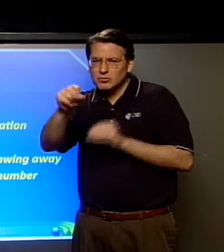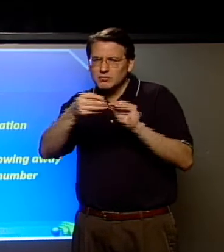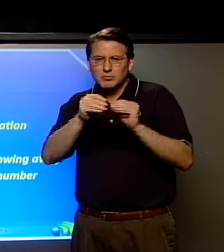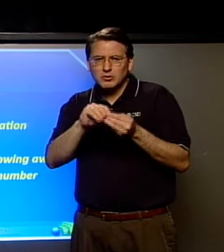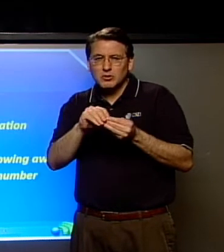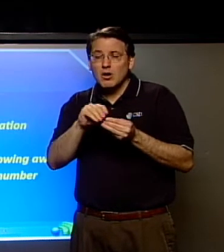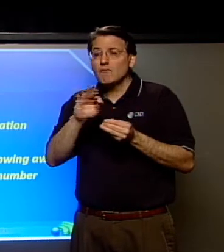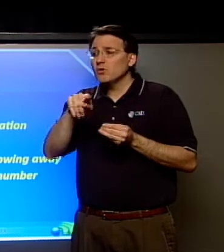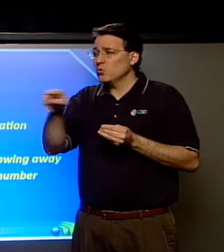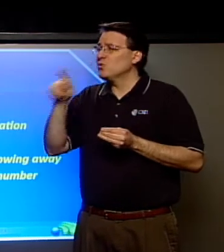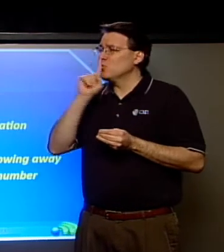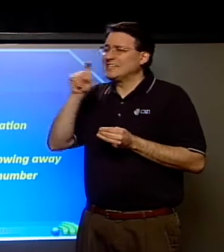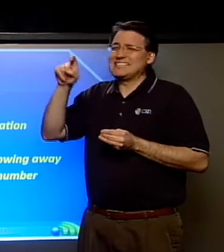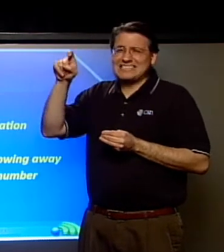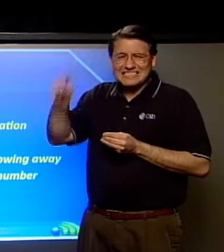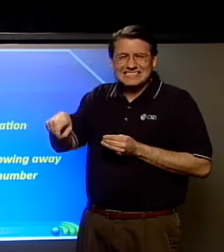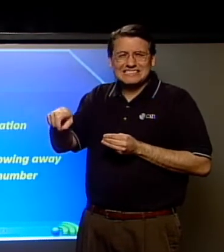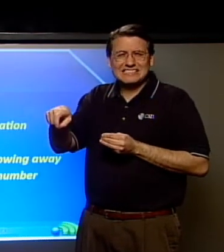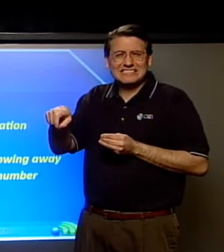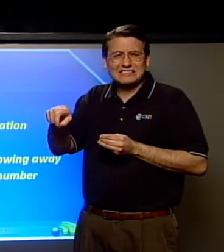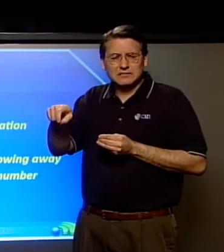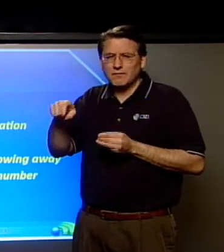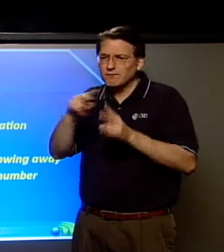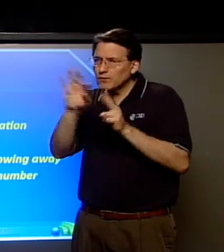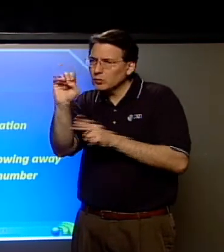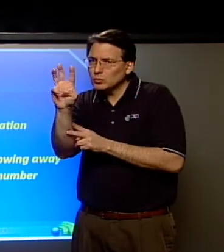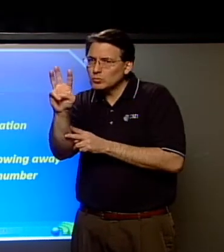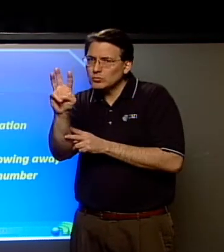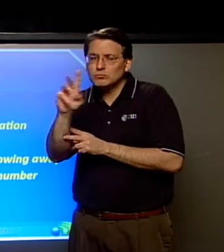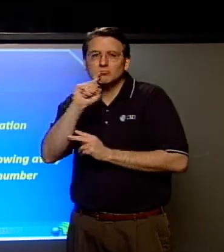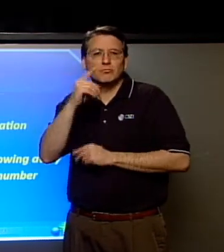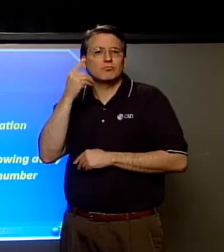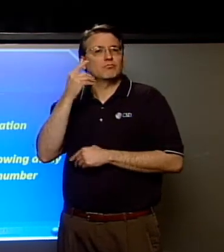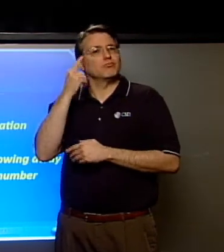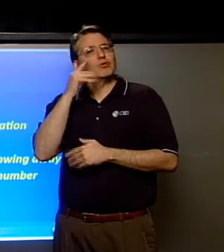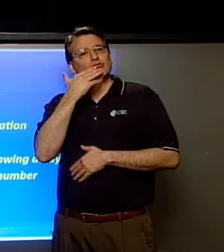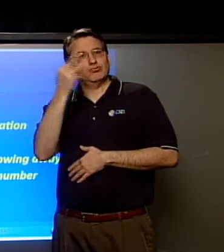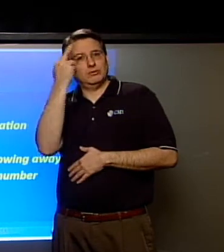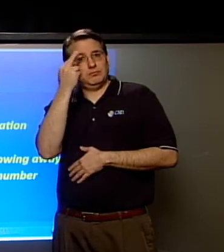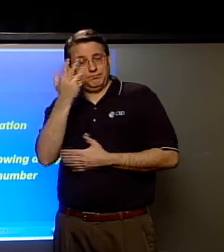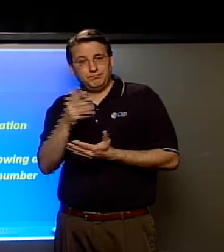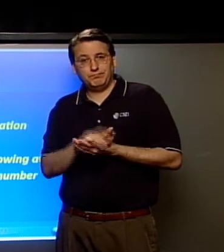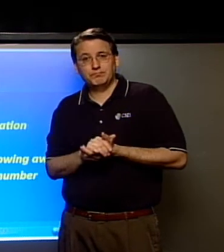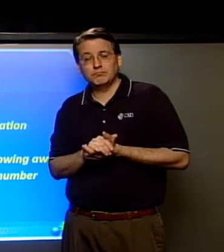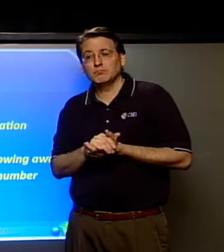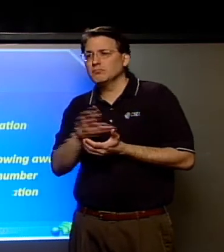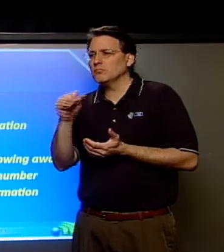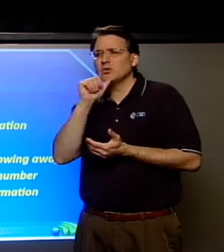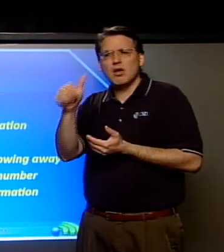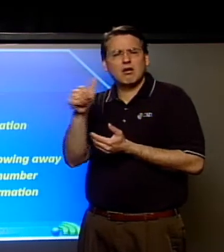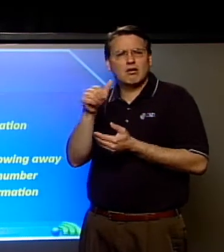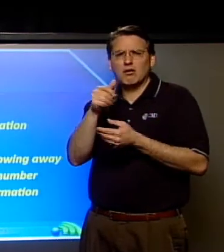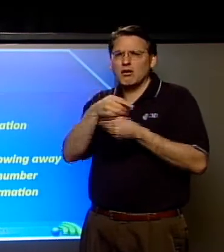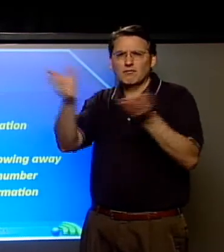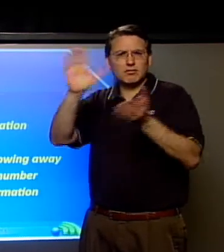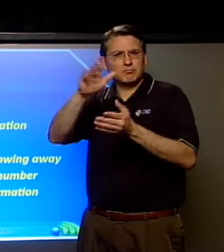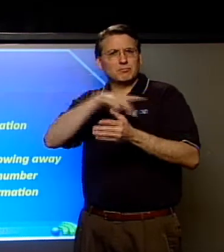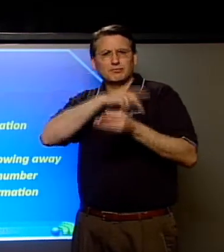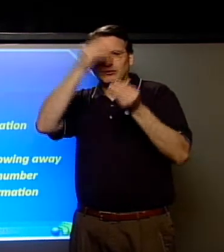find. Another thing is protecting your Social Security number. Very few places actually need your Social Security number, and the few that